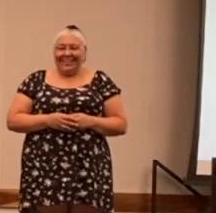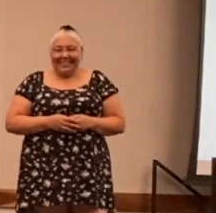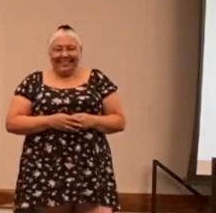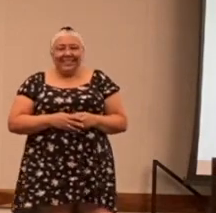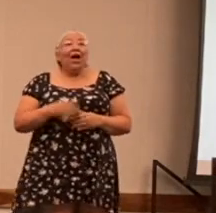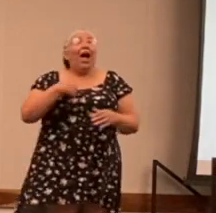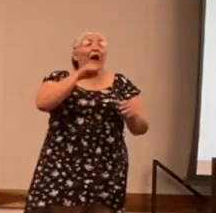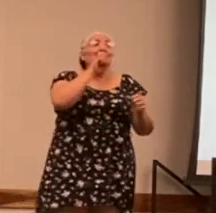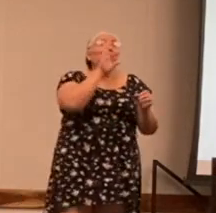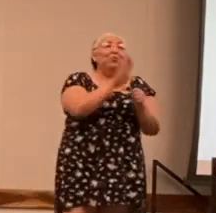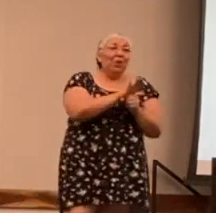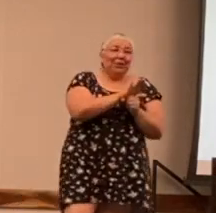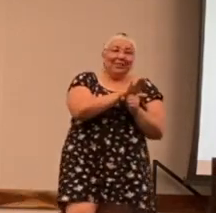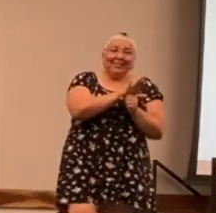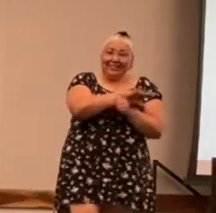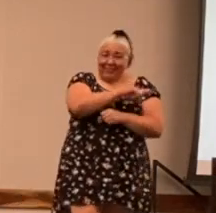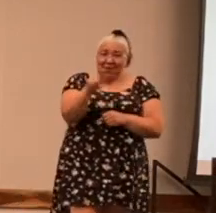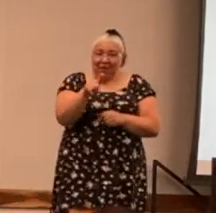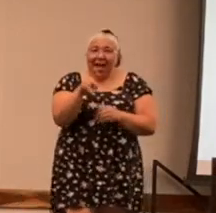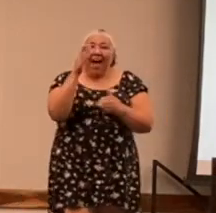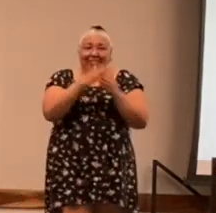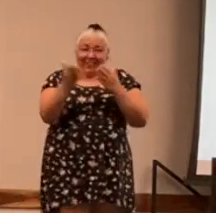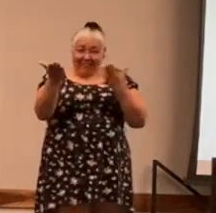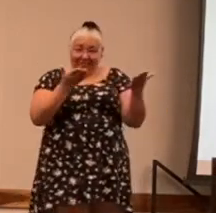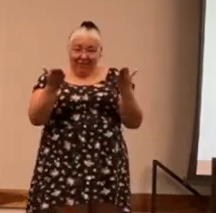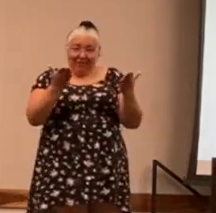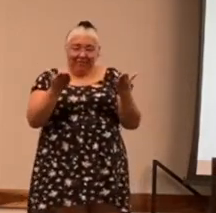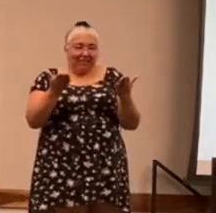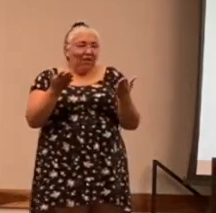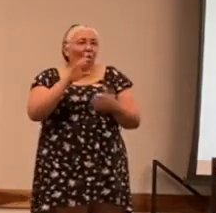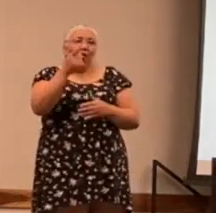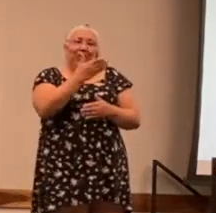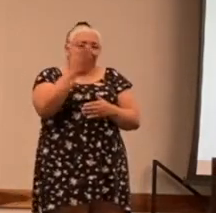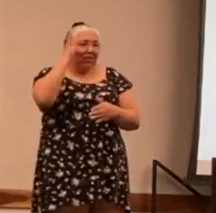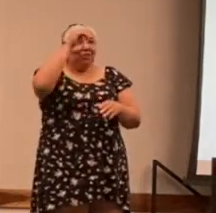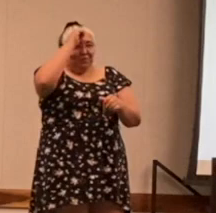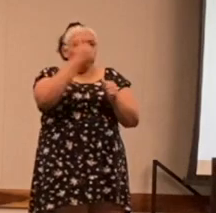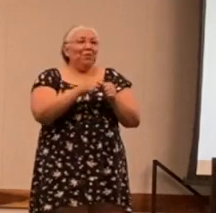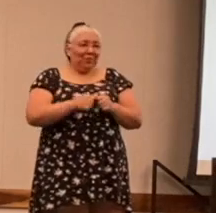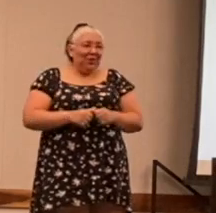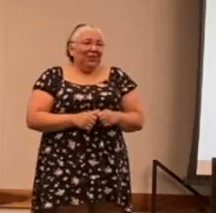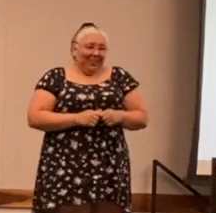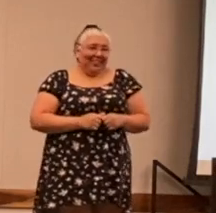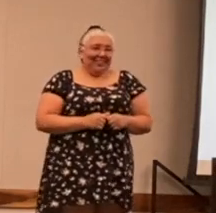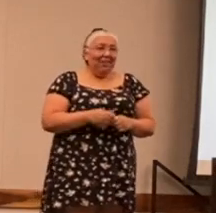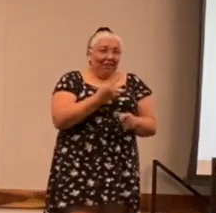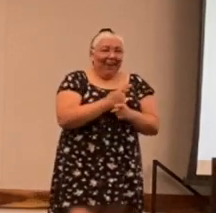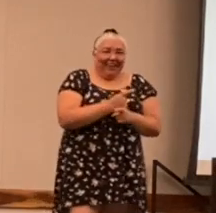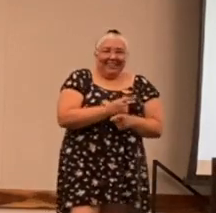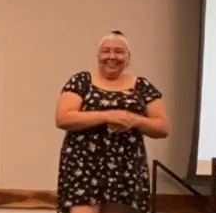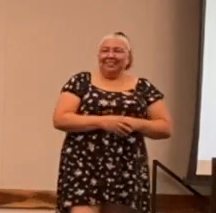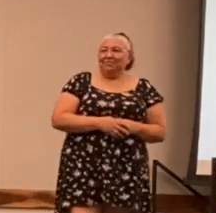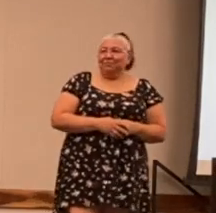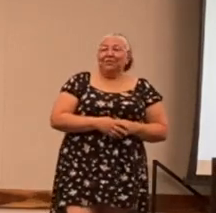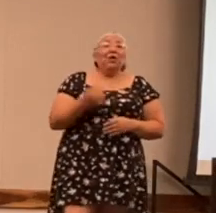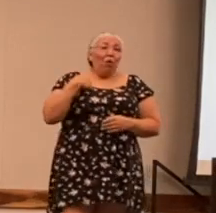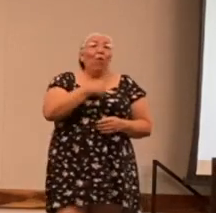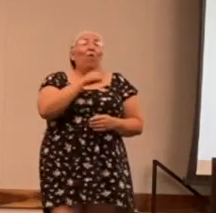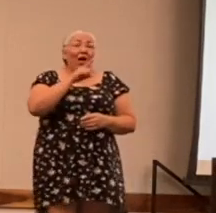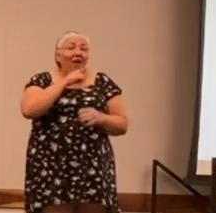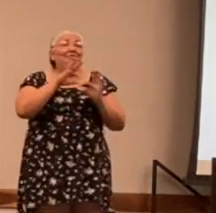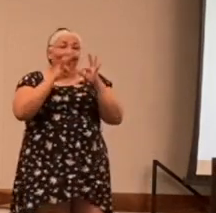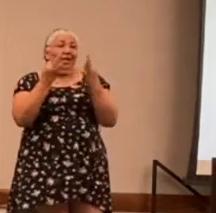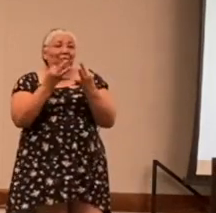I promise you, at the end of this service, that's the only thing you're going to remember. Right? We are family,